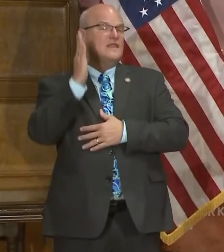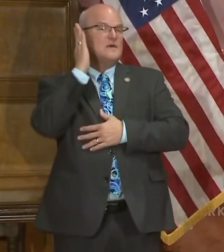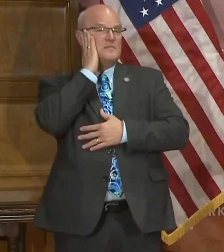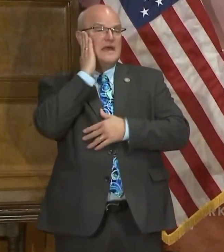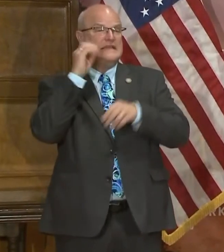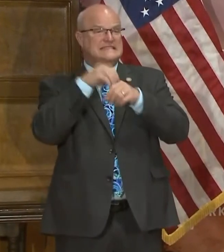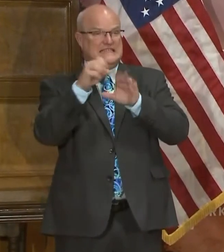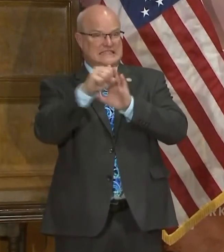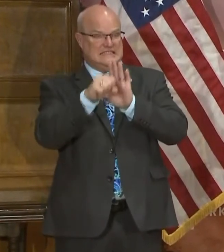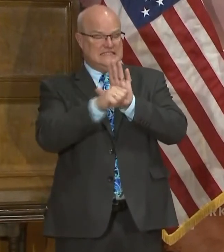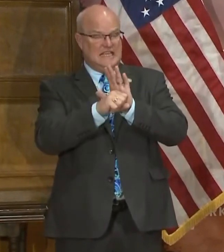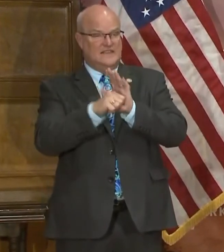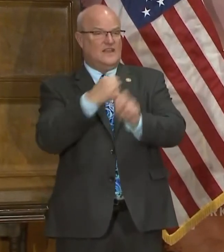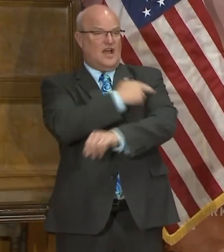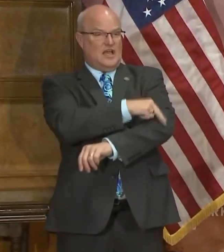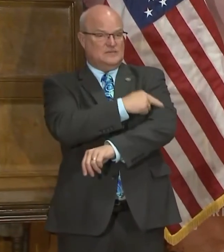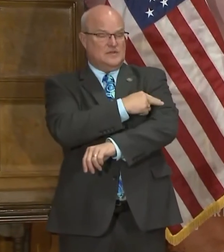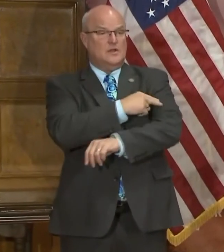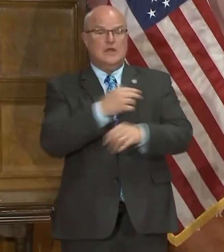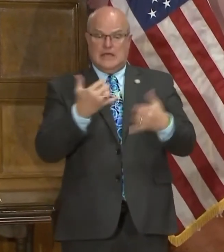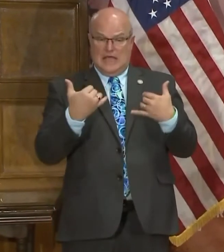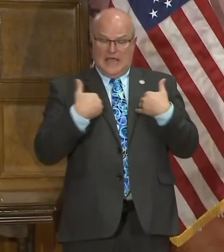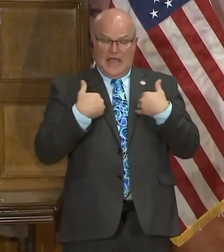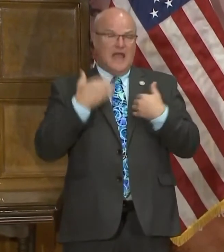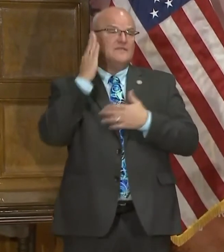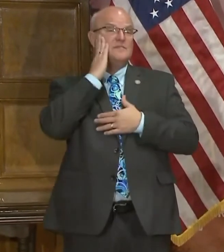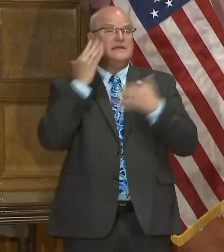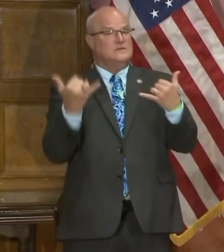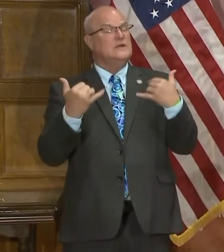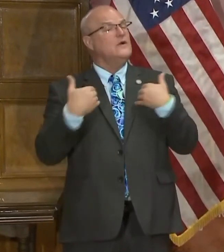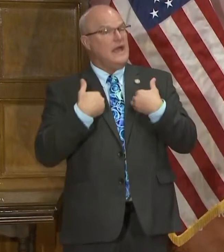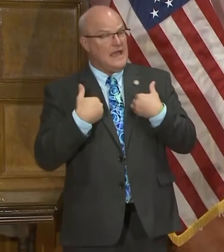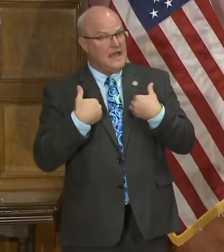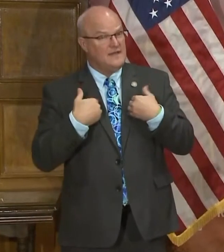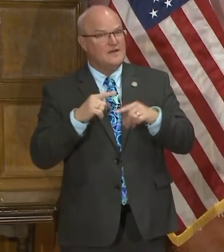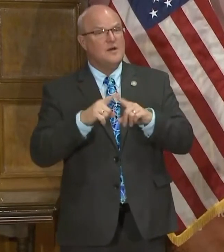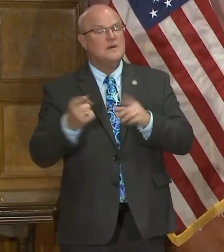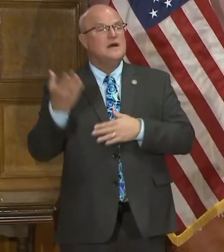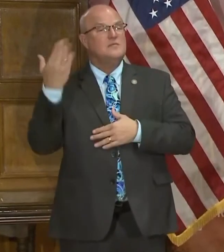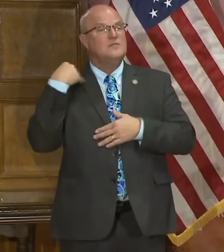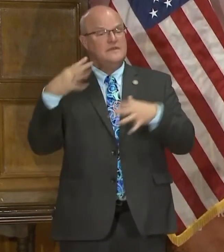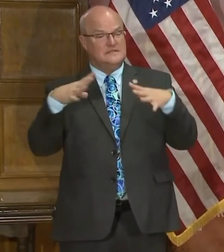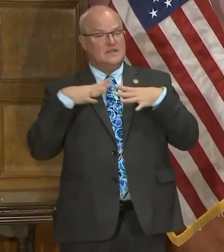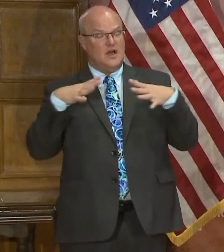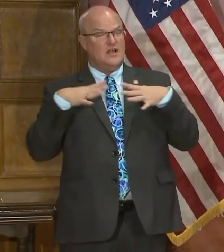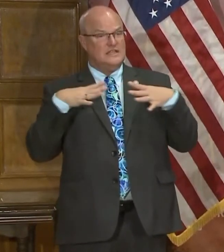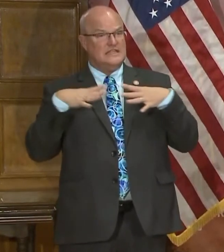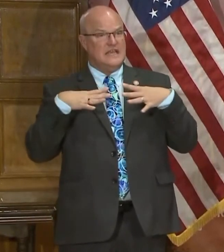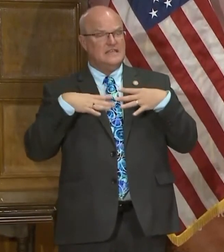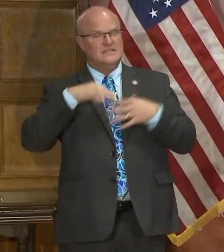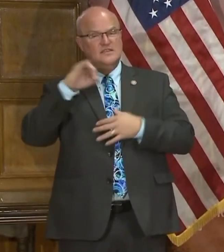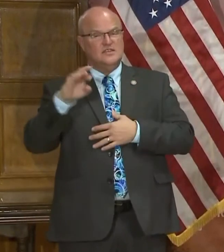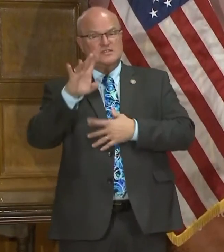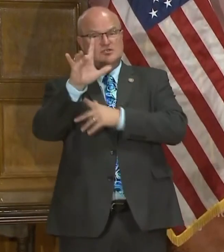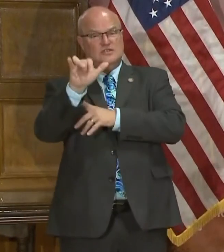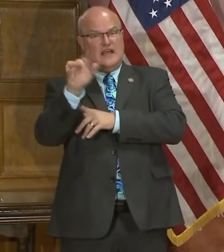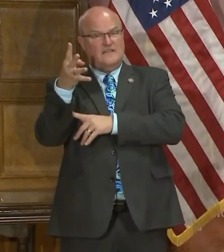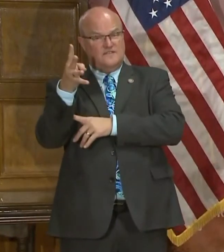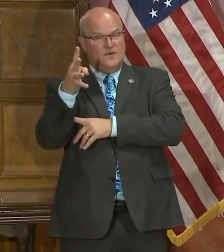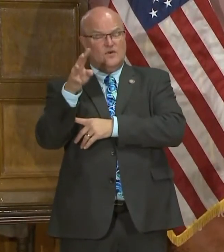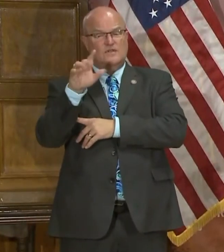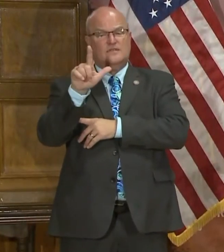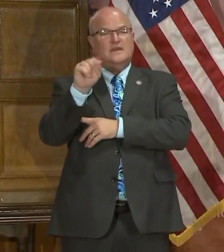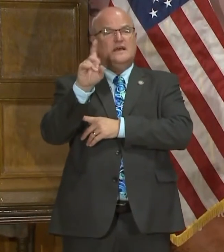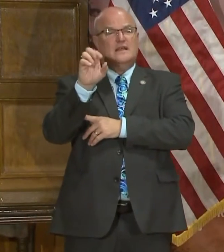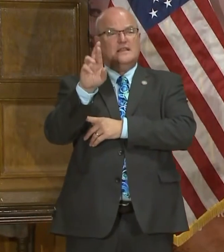the state. We have beds at this time, but as you all know, in the previous holidays, that is the 4th of July and Labor Day,